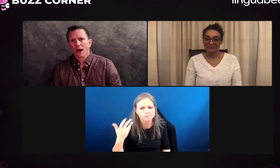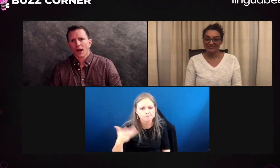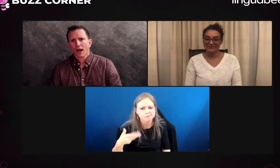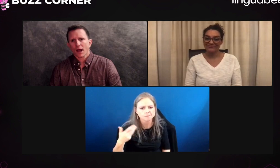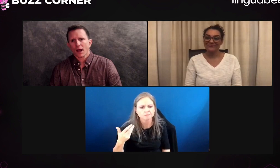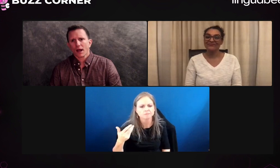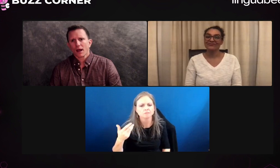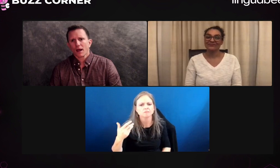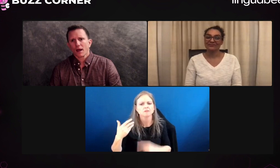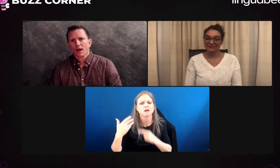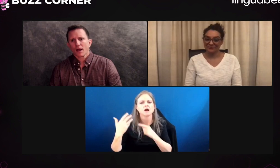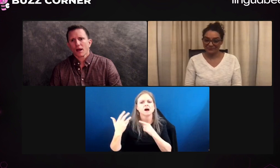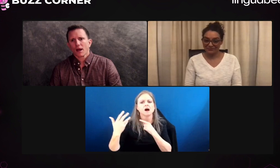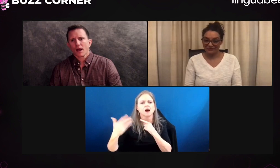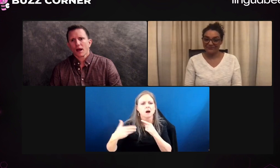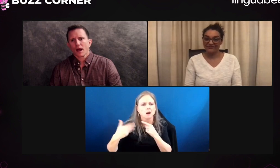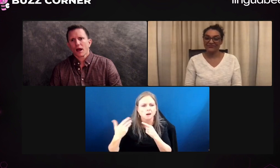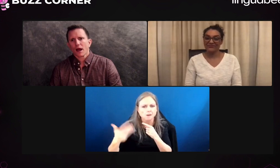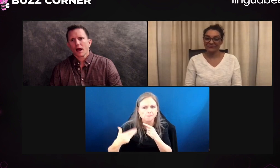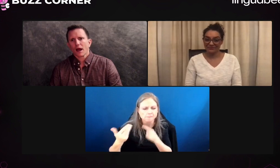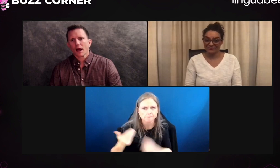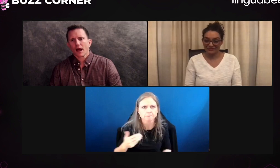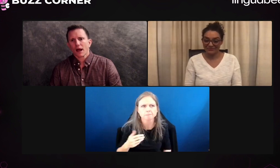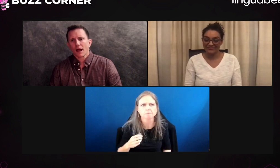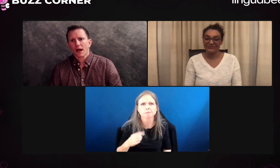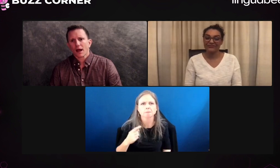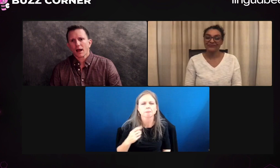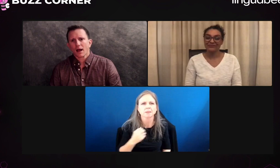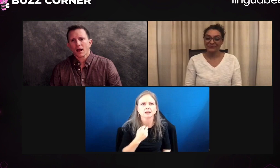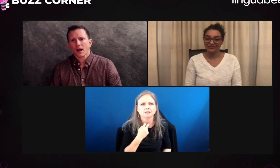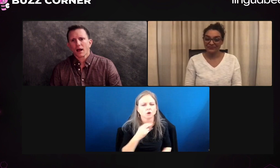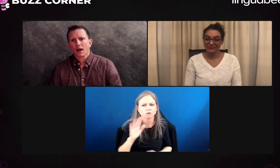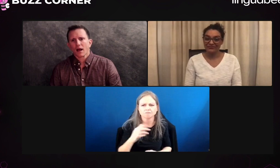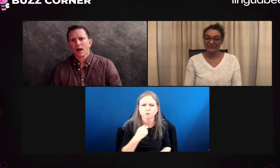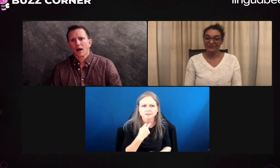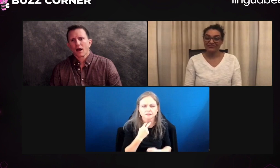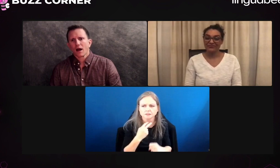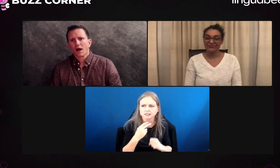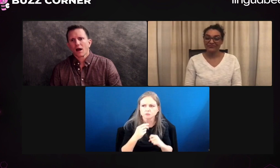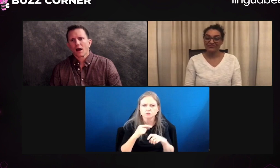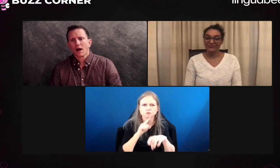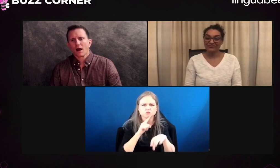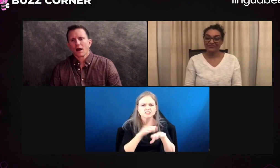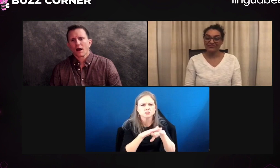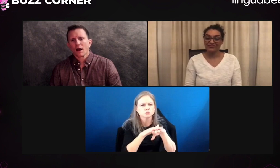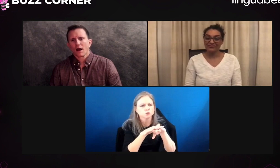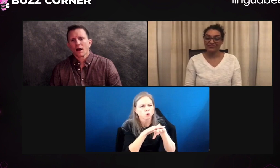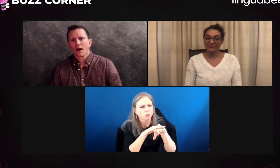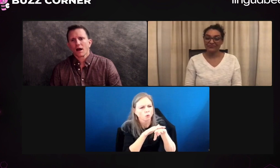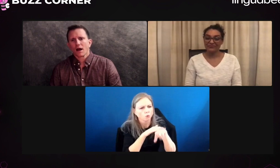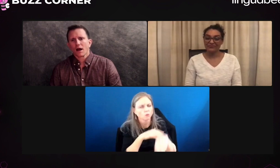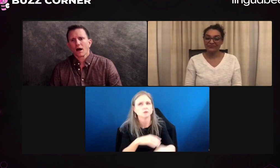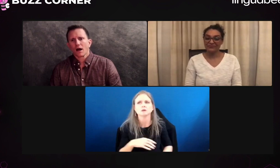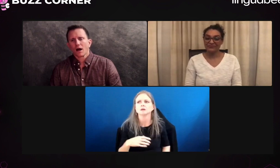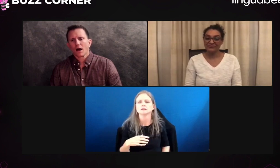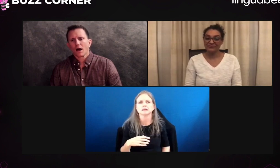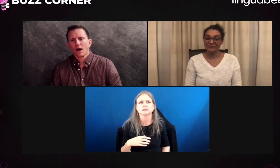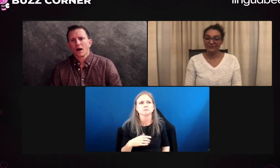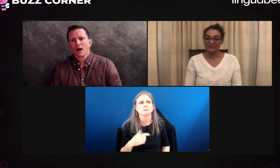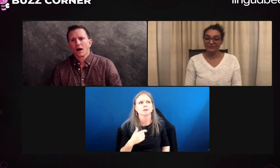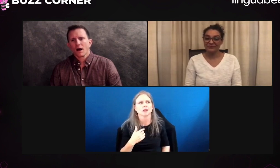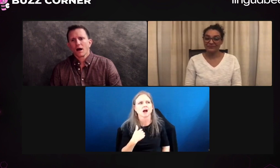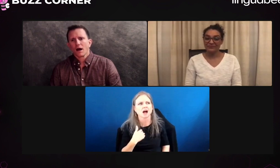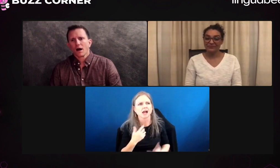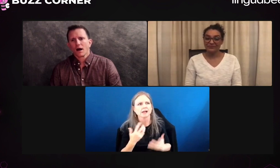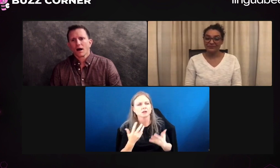And I saw a pause and and I saw this movement on the hand, and you could see that